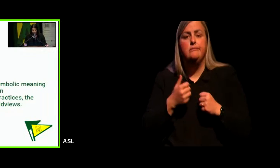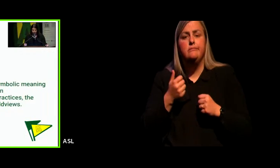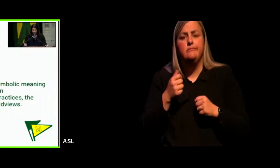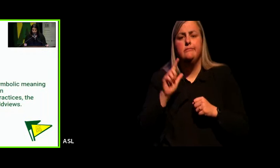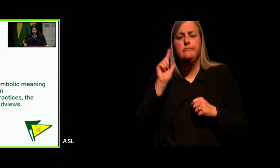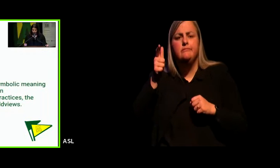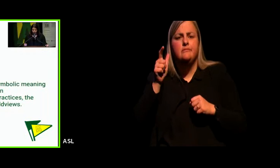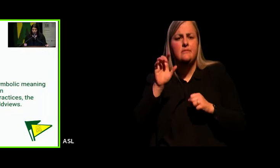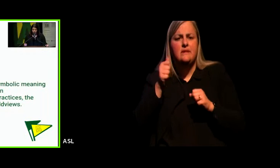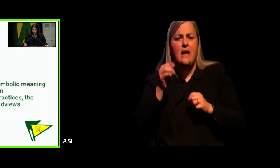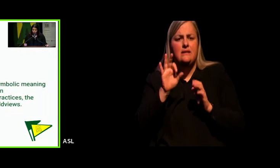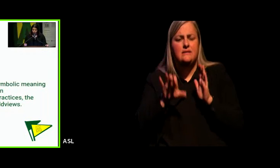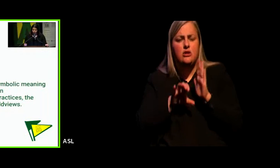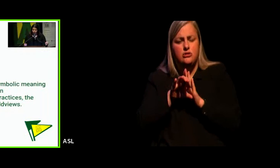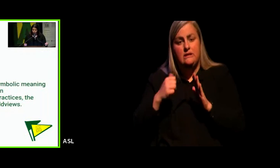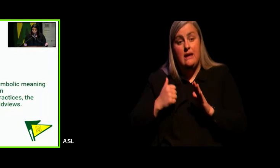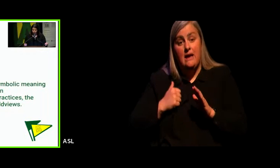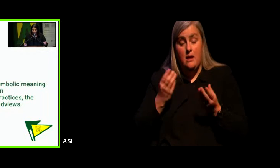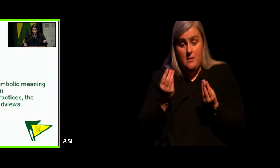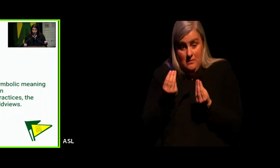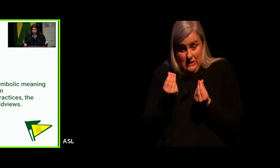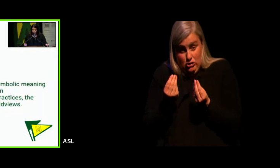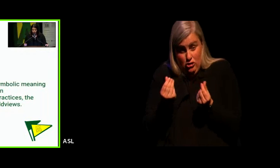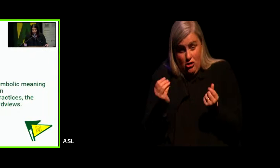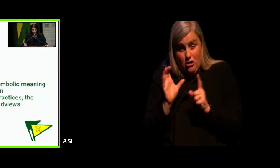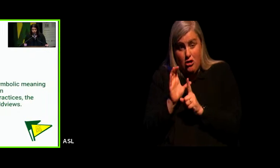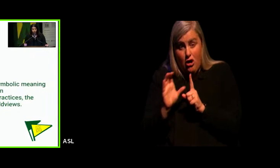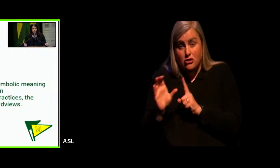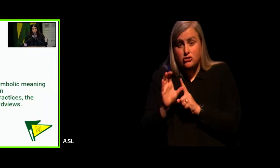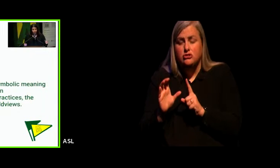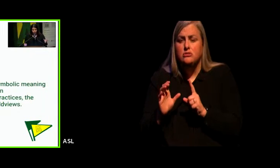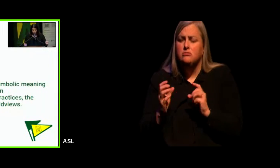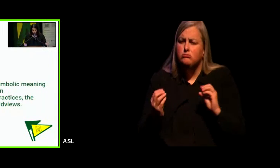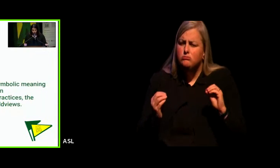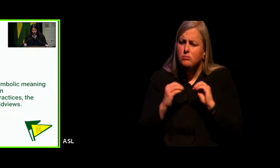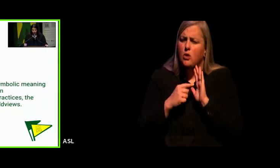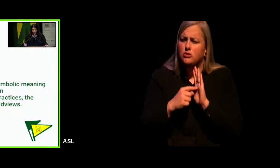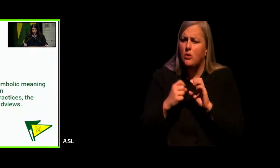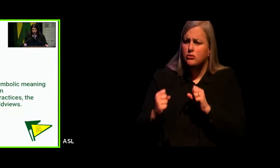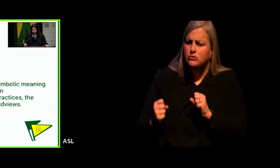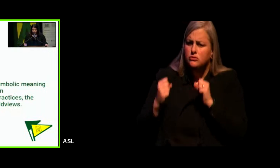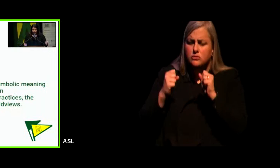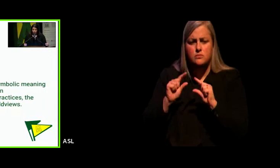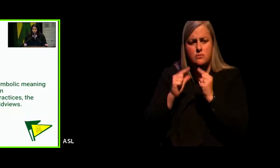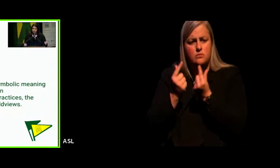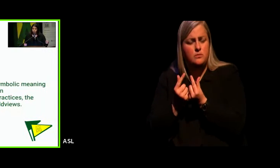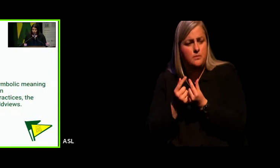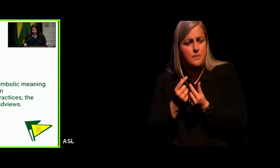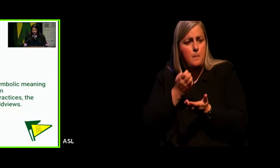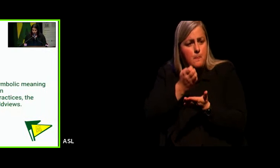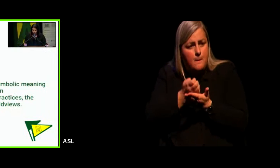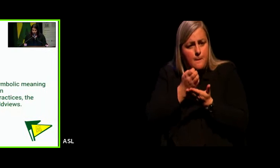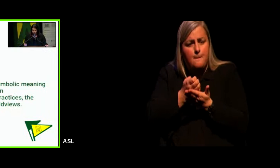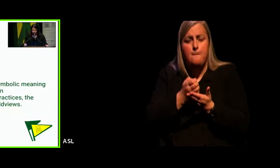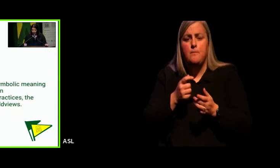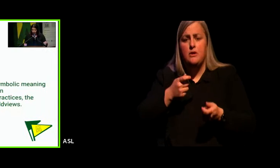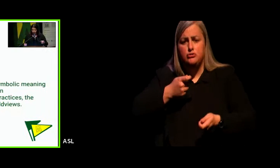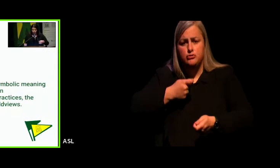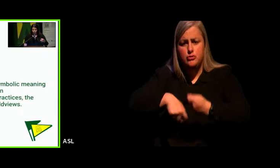Canada, material culture is often more indicative of the dominant group's economic and trade